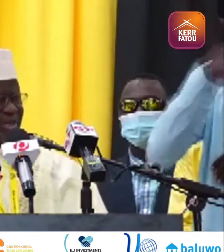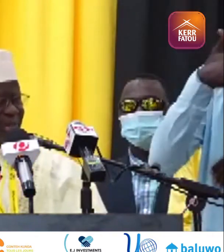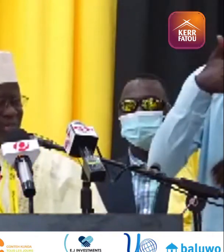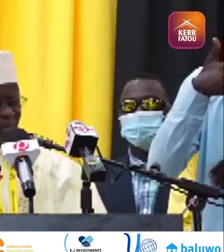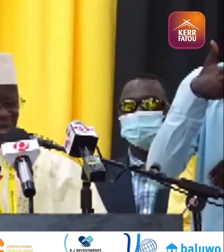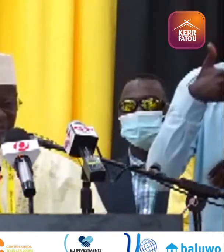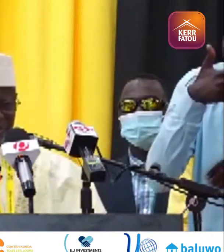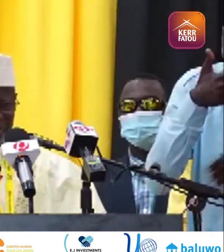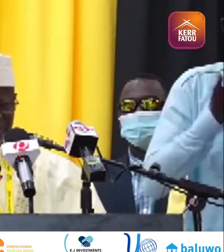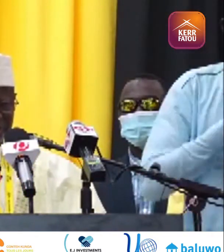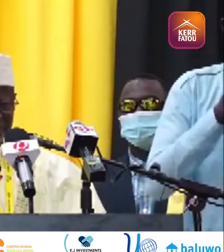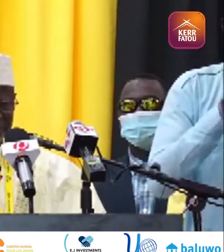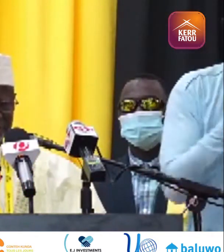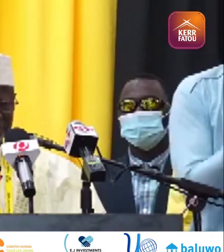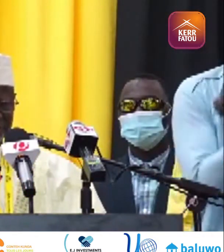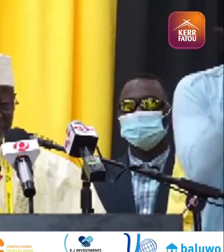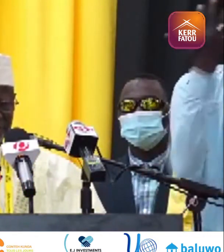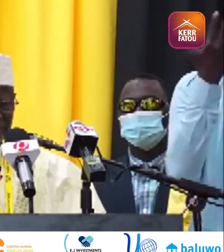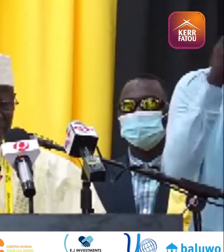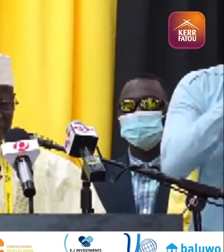2019, there were a series of activities.